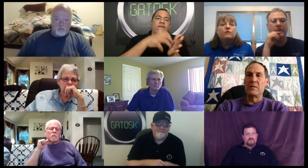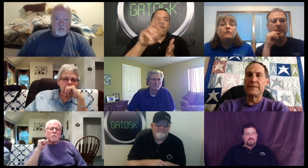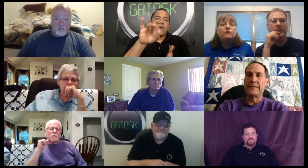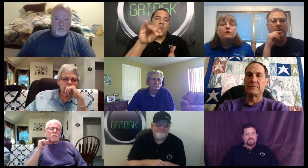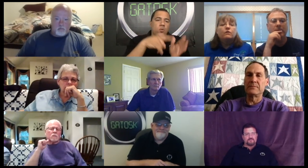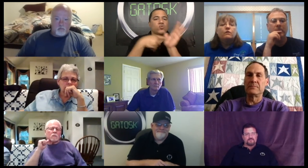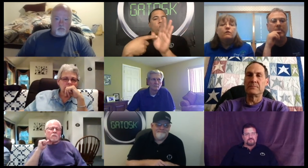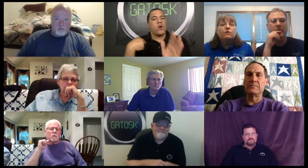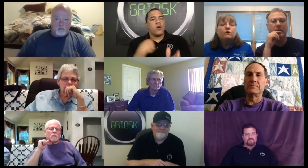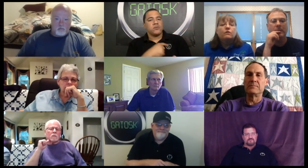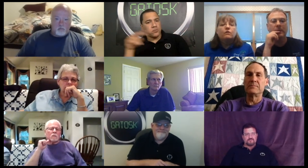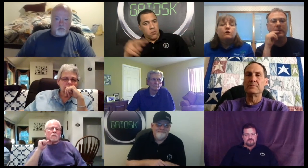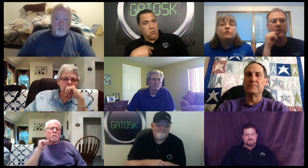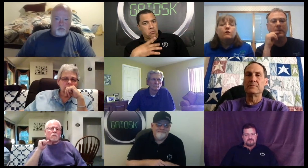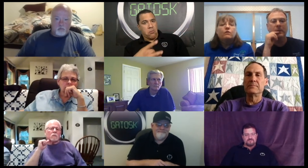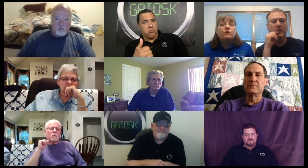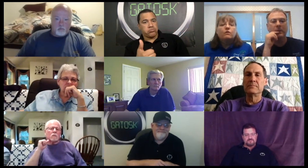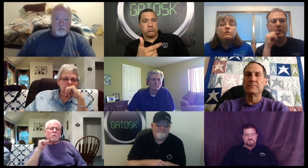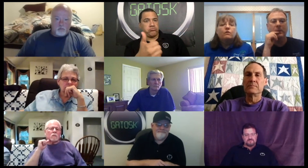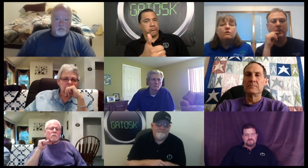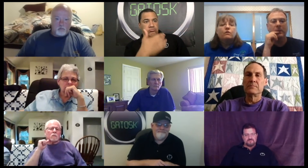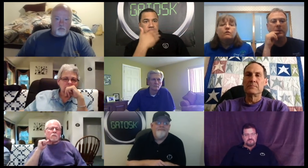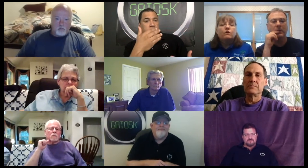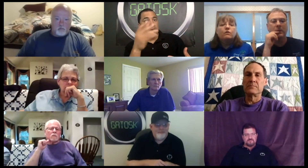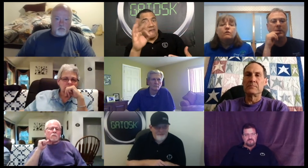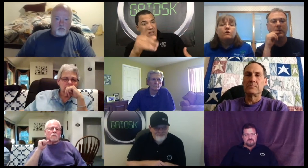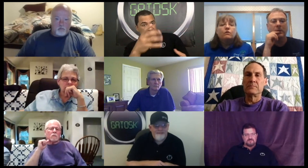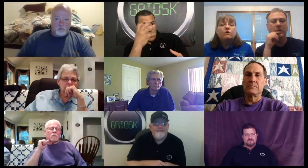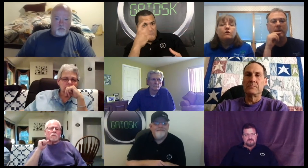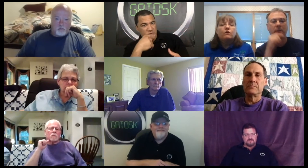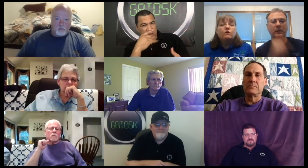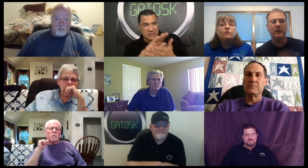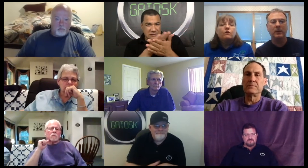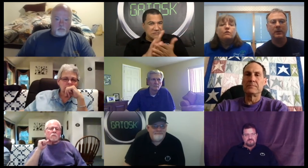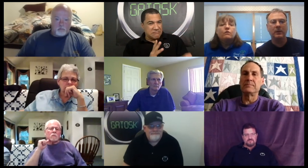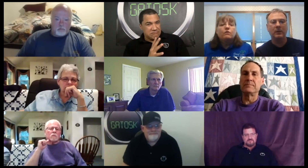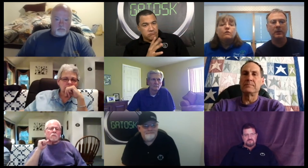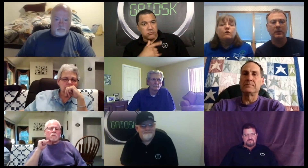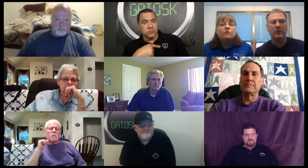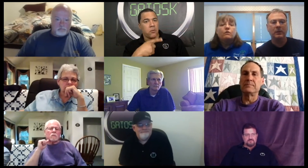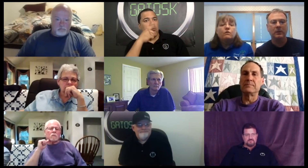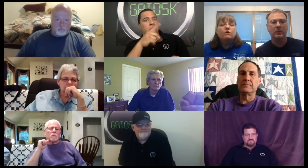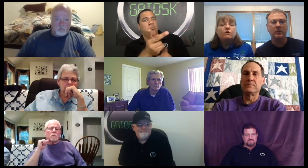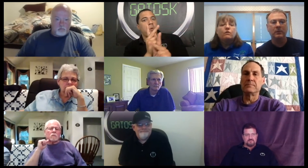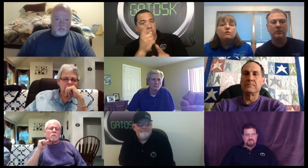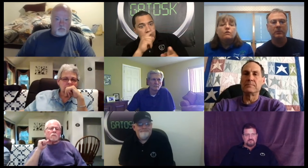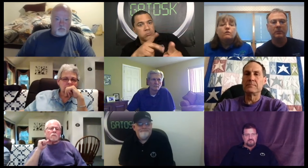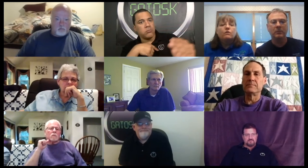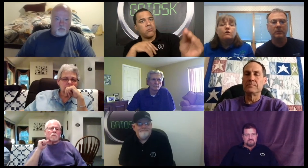something like a rough video that what you're talking about. If you have a video that is really a good